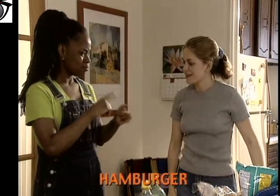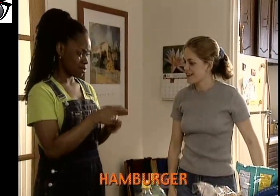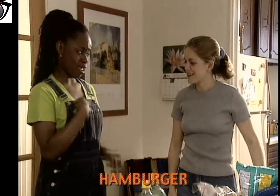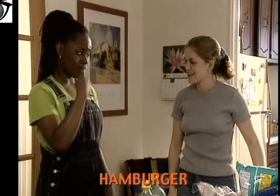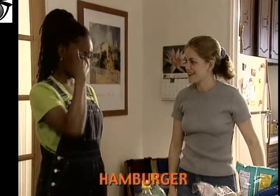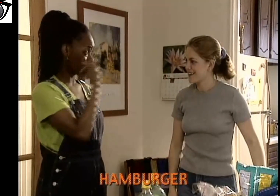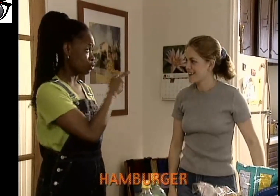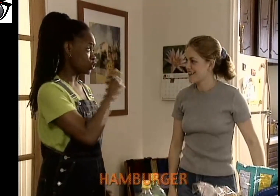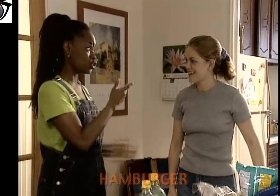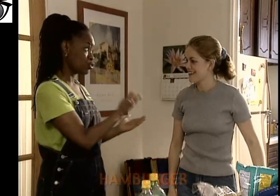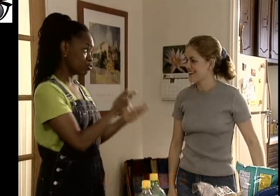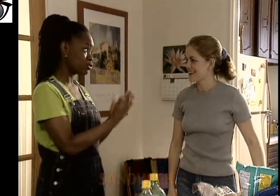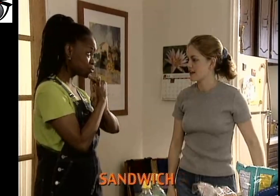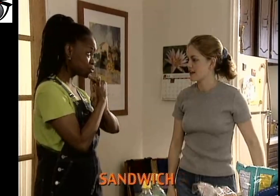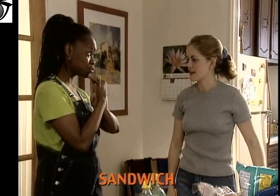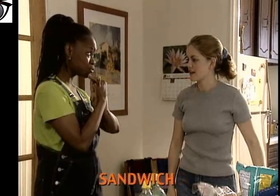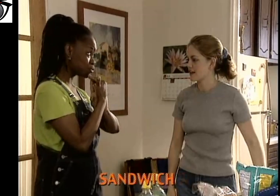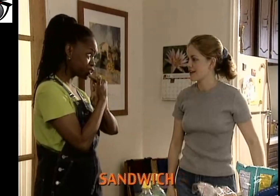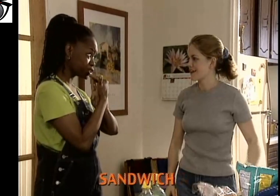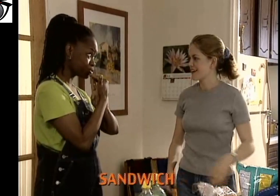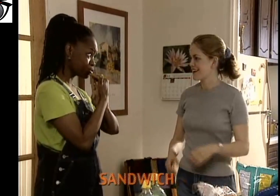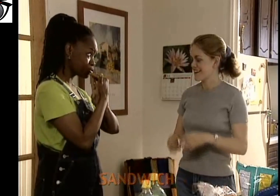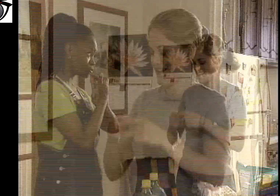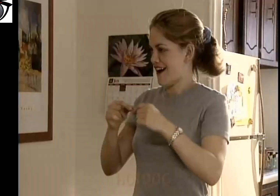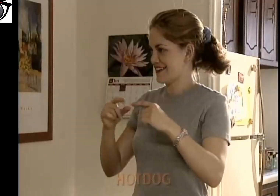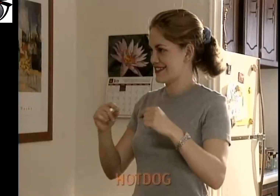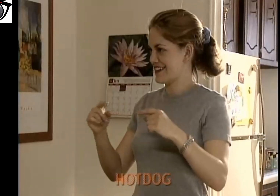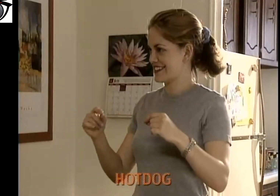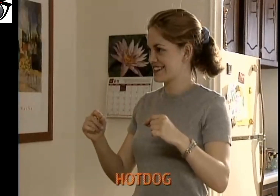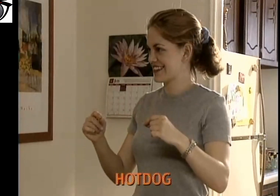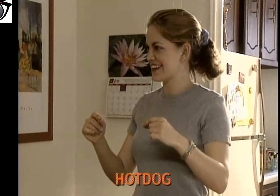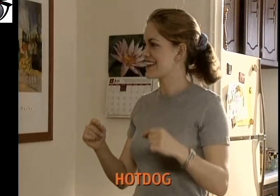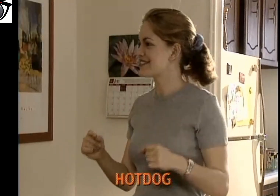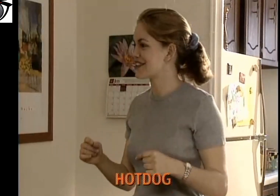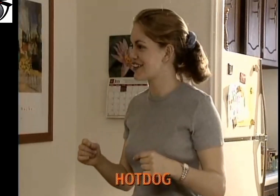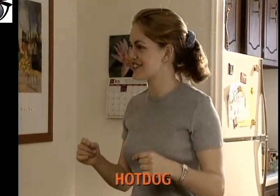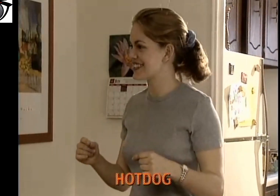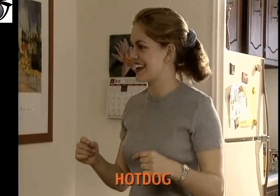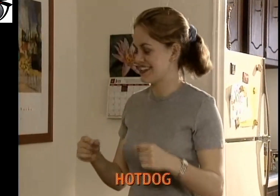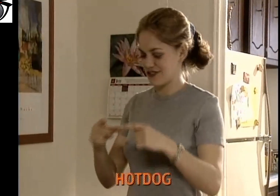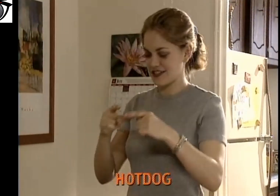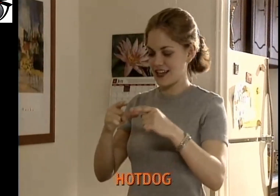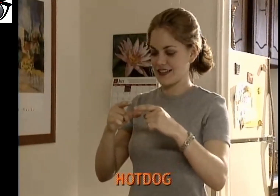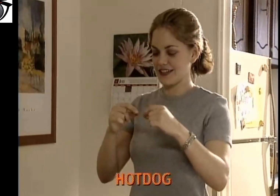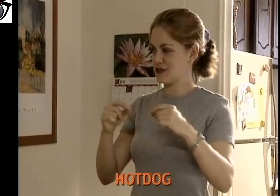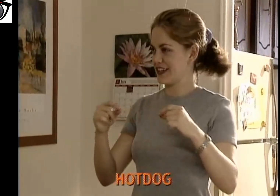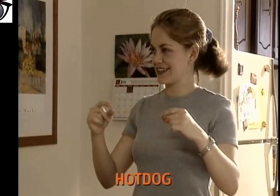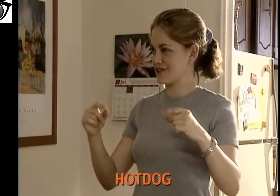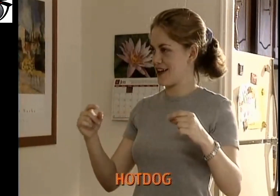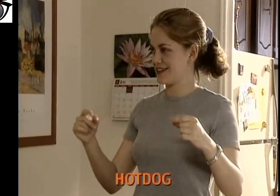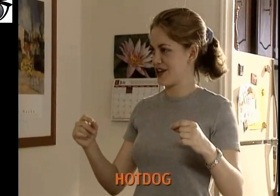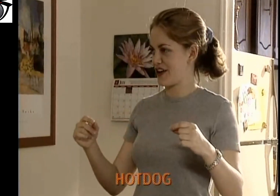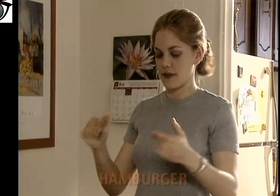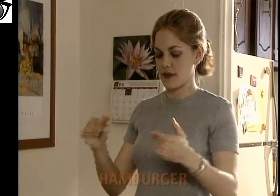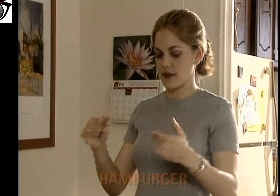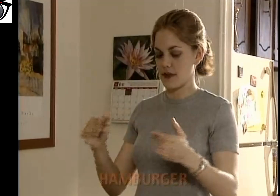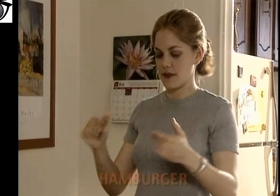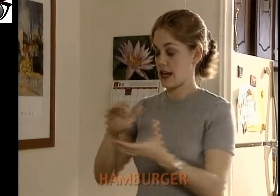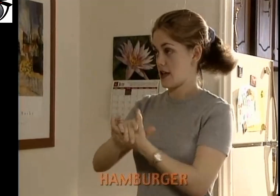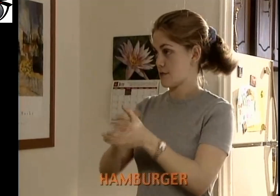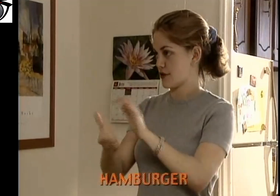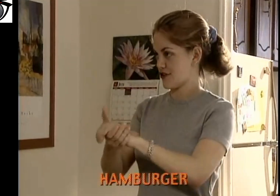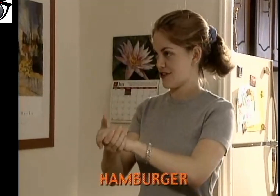hamburgers, but I think we should take along sandwiches. Hot dog? That's a cute sign. It looks like little lengths of hot